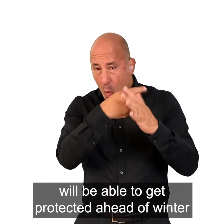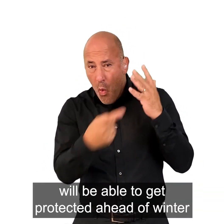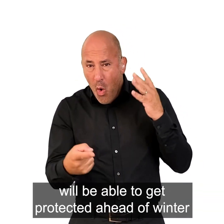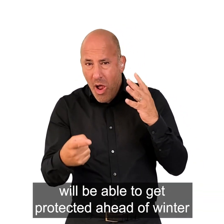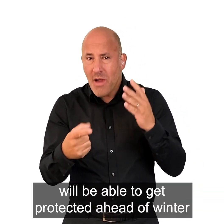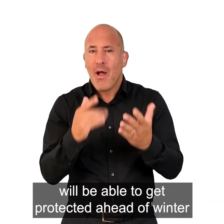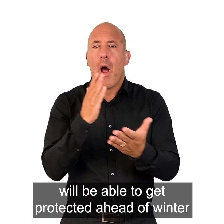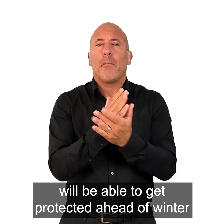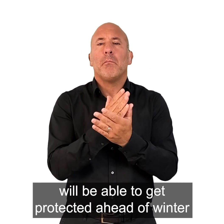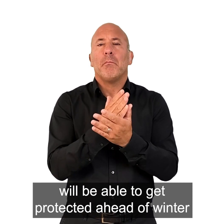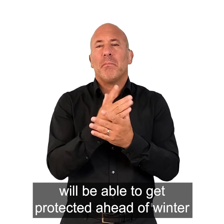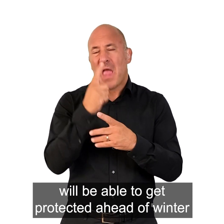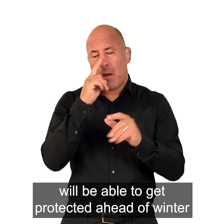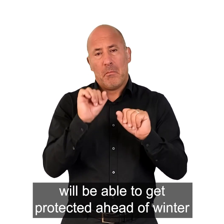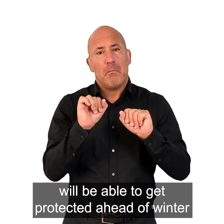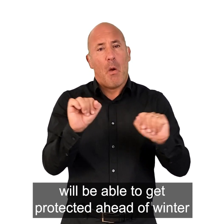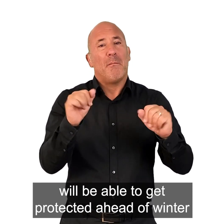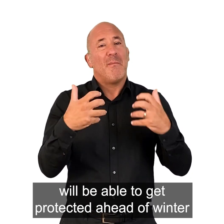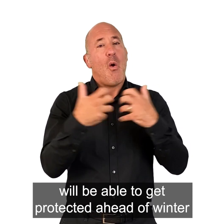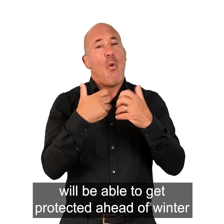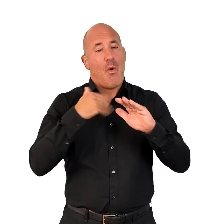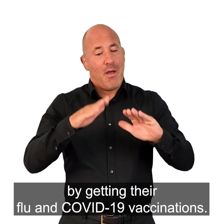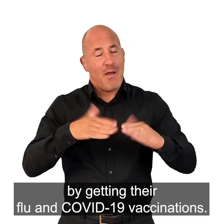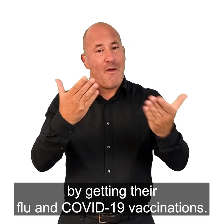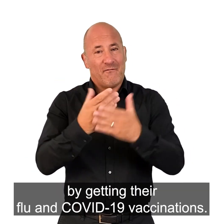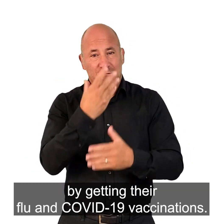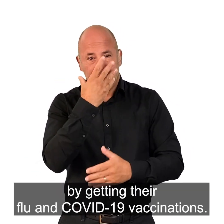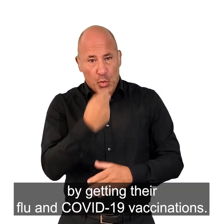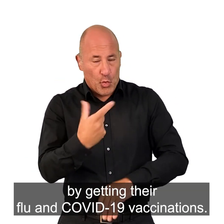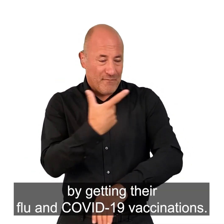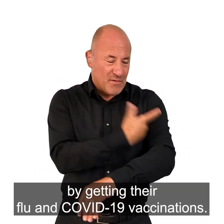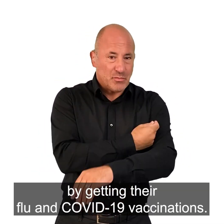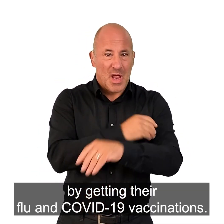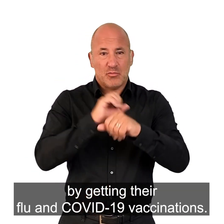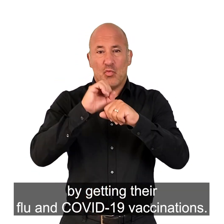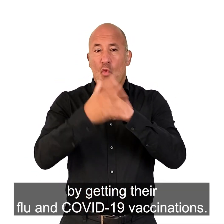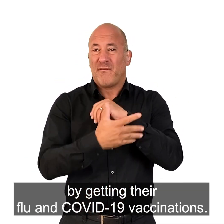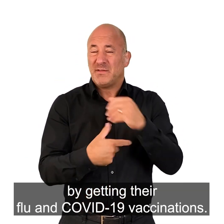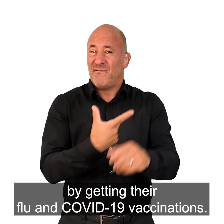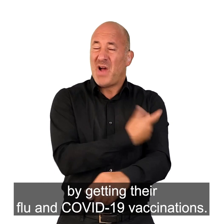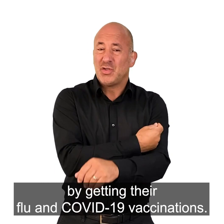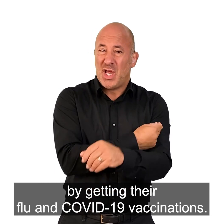will be able to get protected ahead of winter by getting their flu and COVID-19